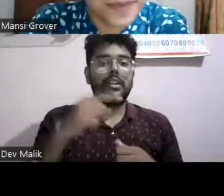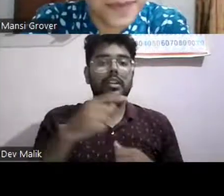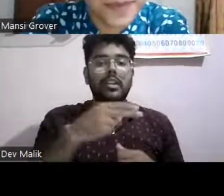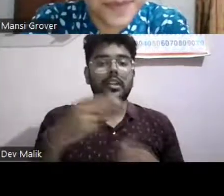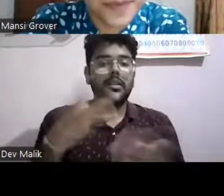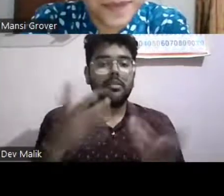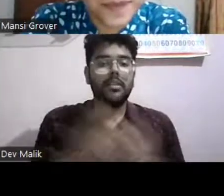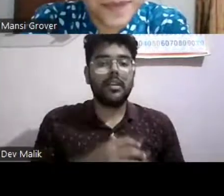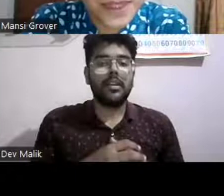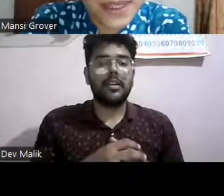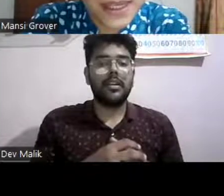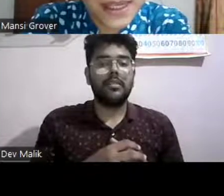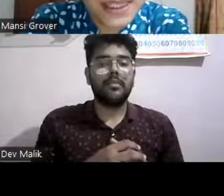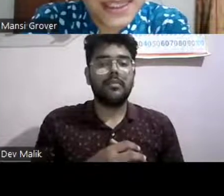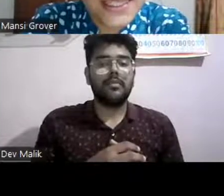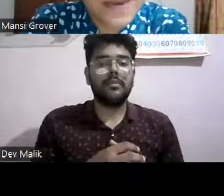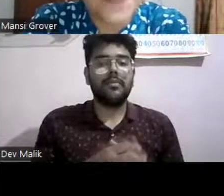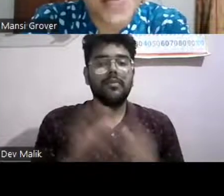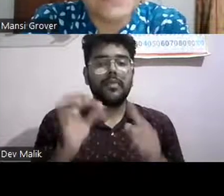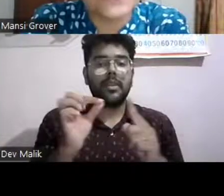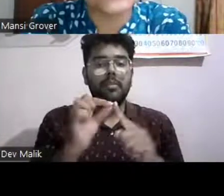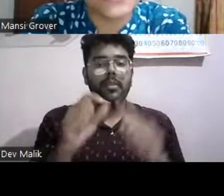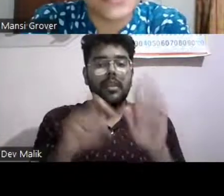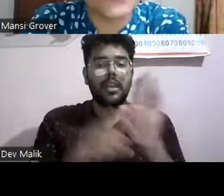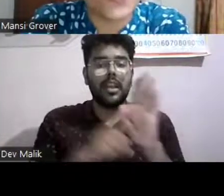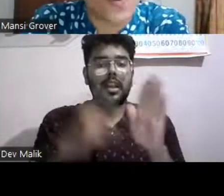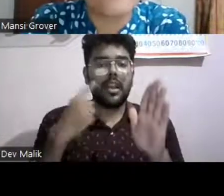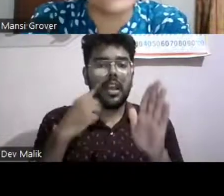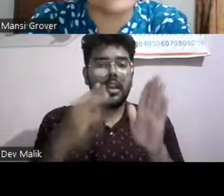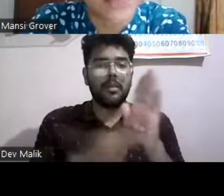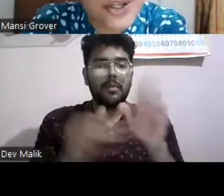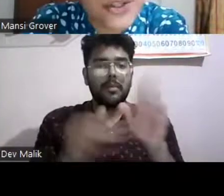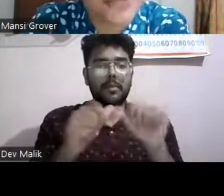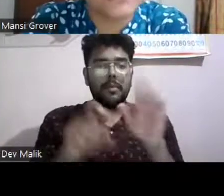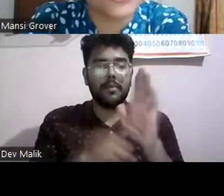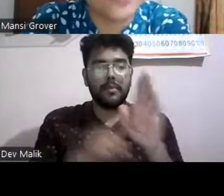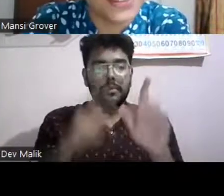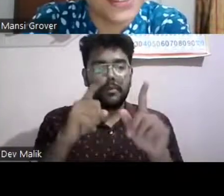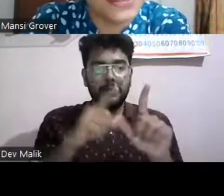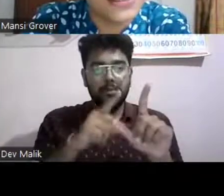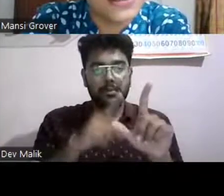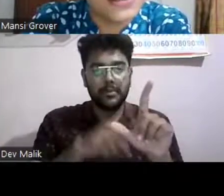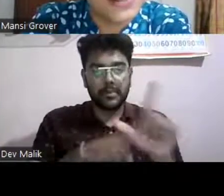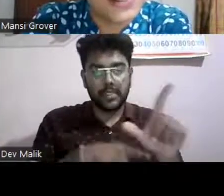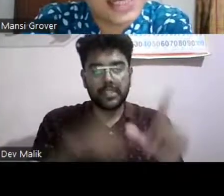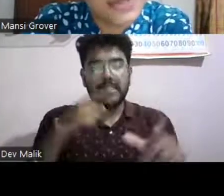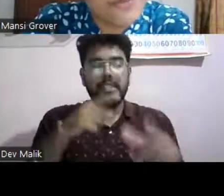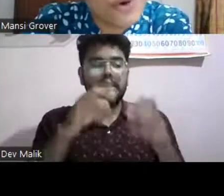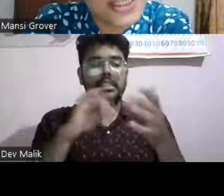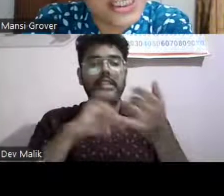scenes. These are primal scenes of interaction between an able-bodied